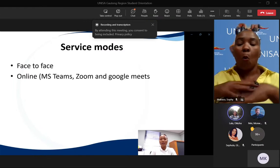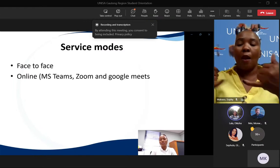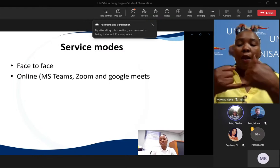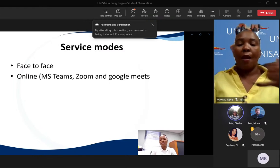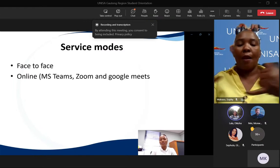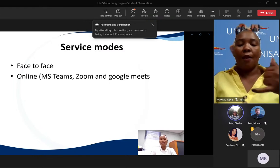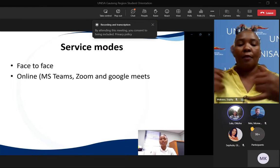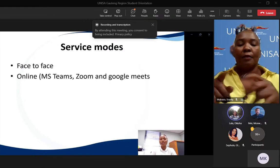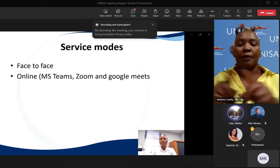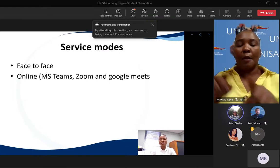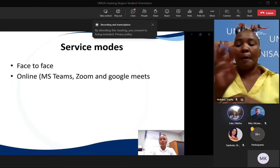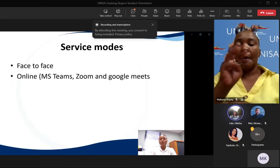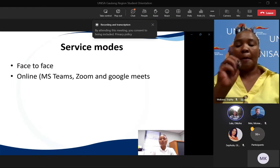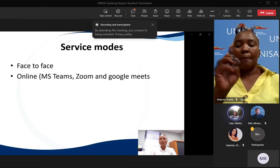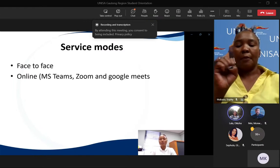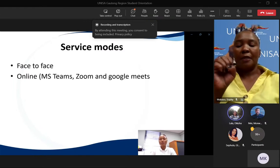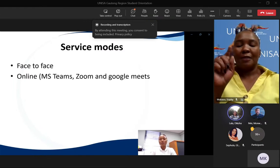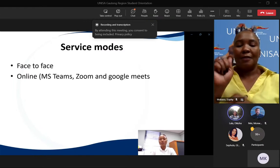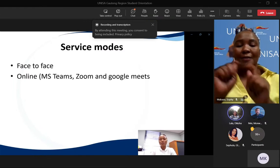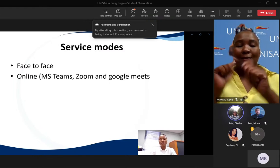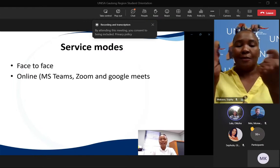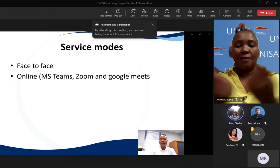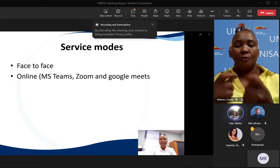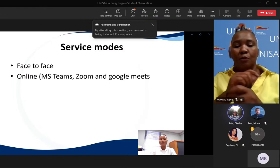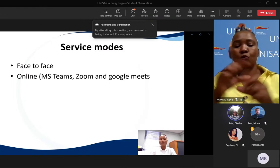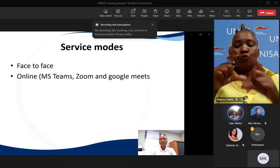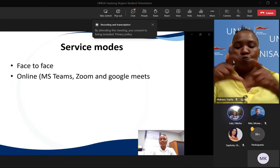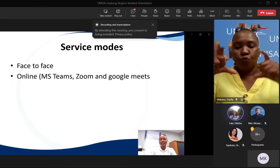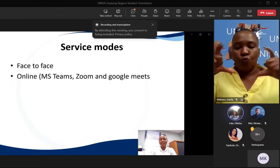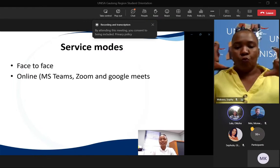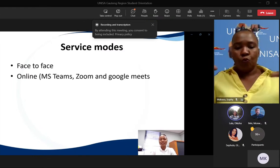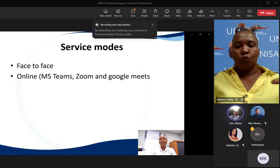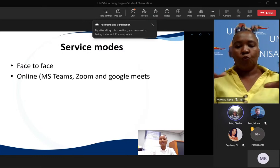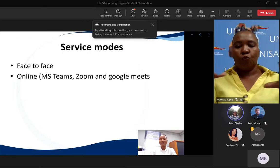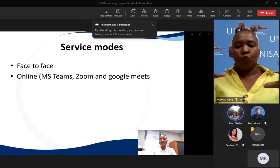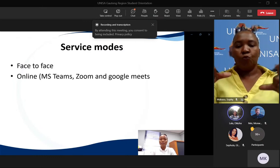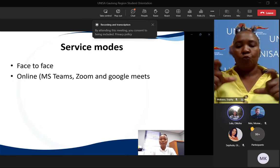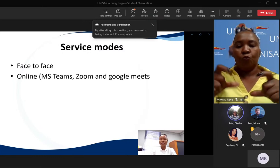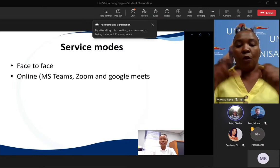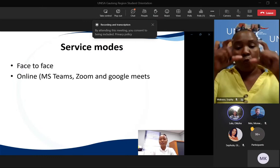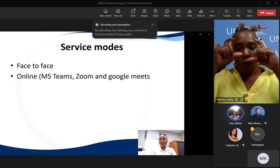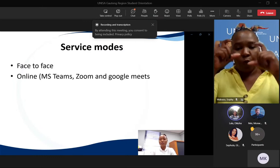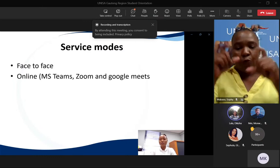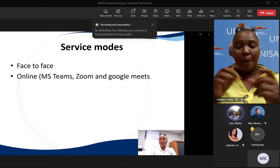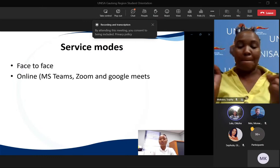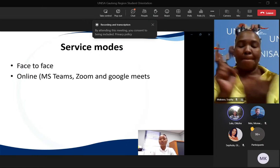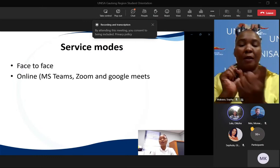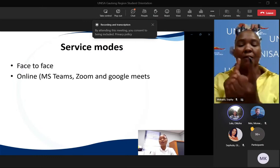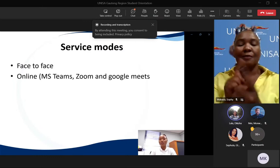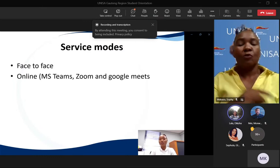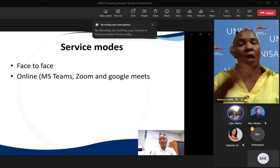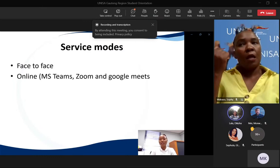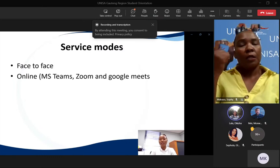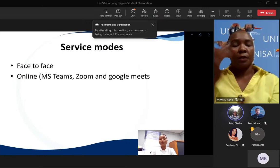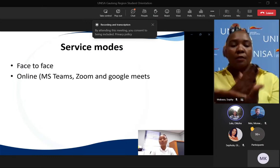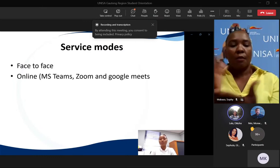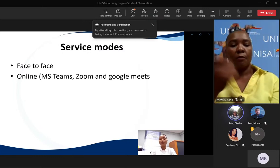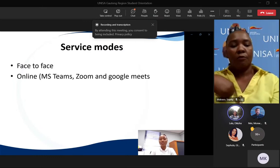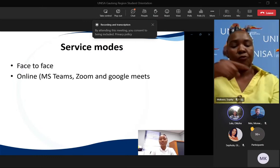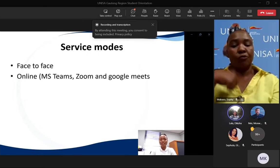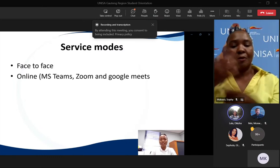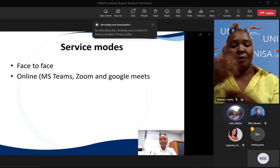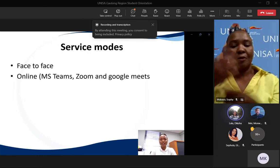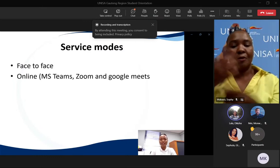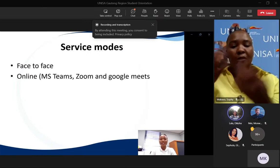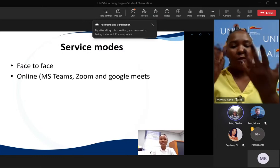on Microsoft teams zoom and Google meets as we understand that some of our students might not be able to